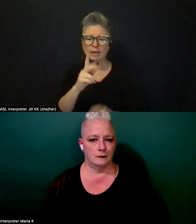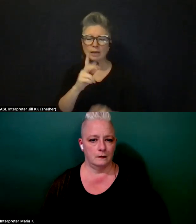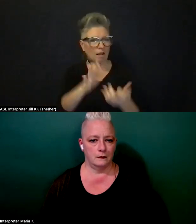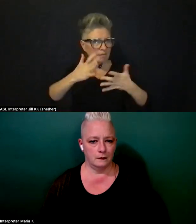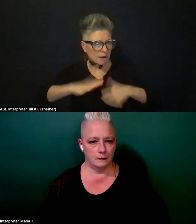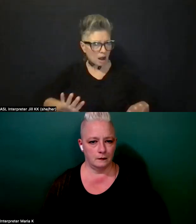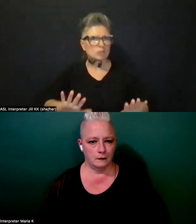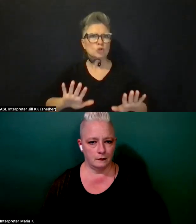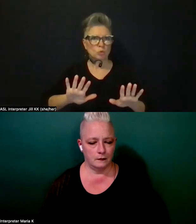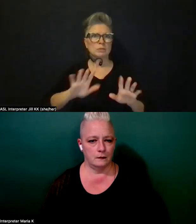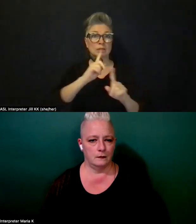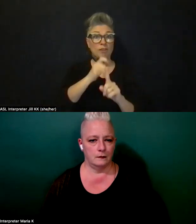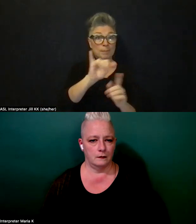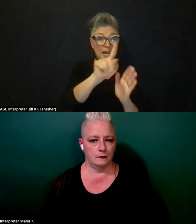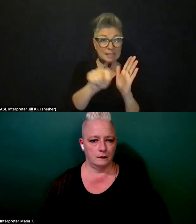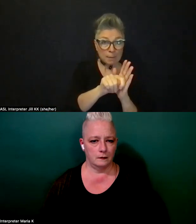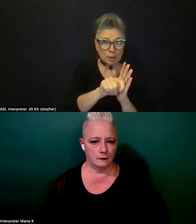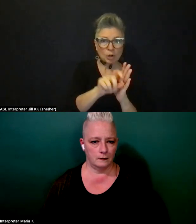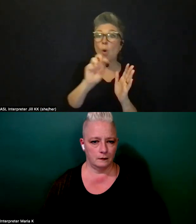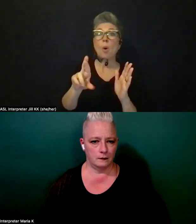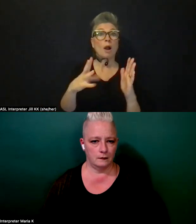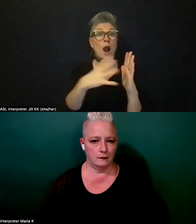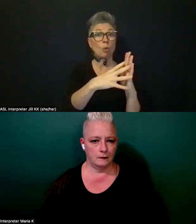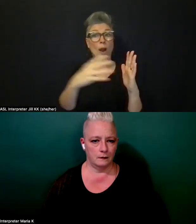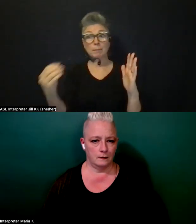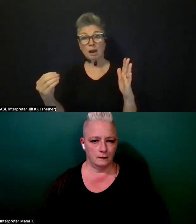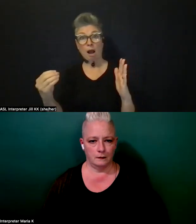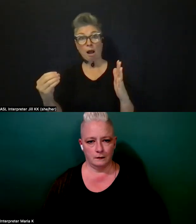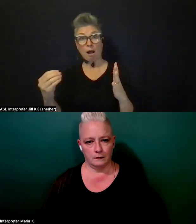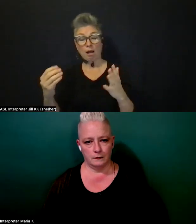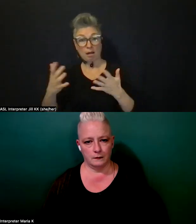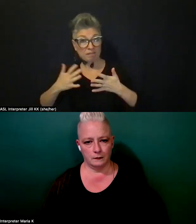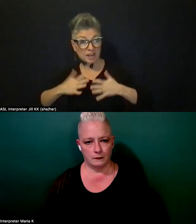that time period or a replica of a cartoon, though